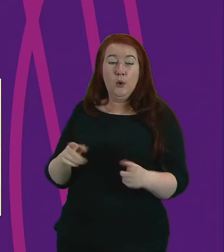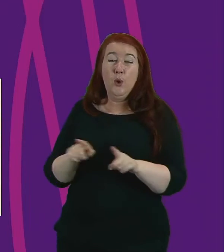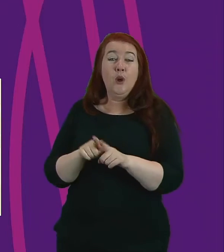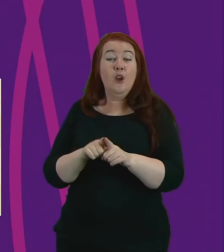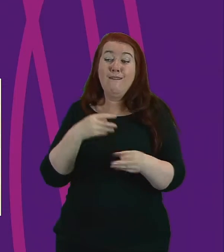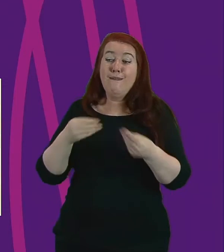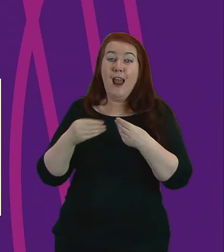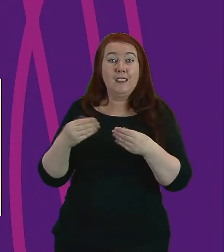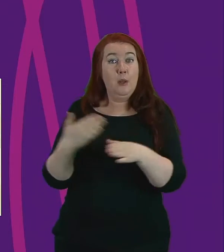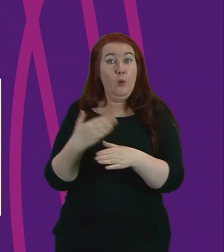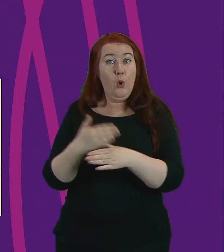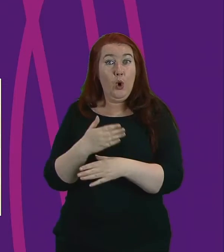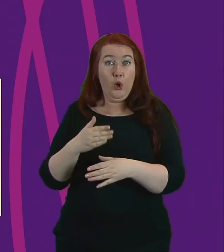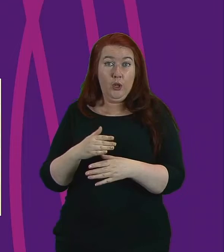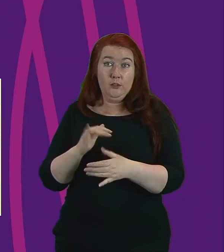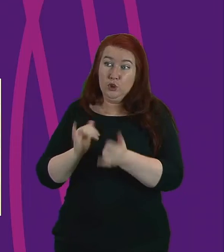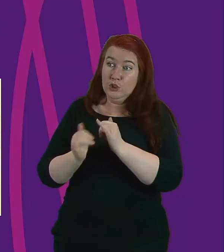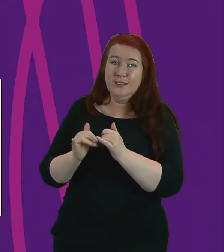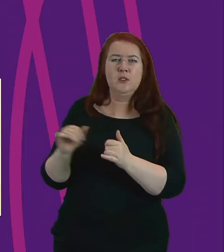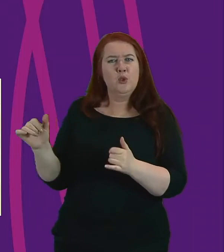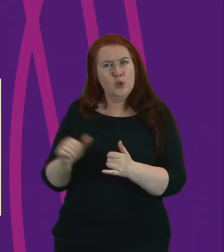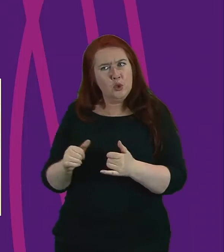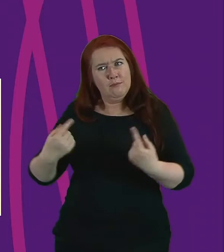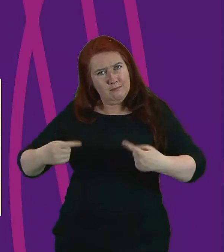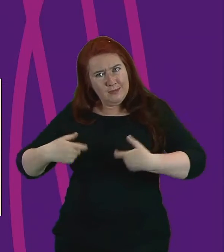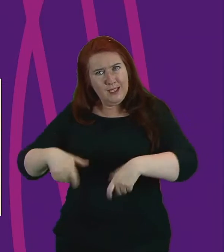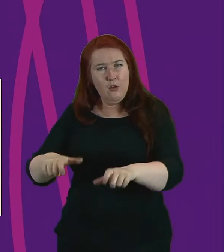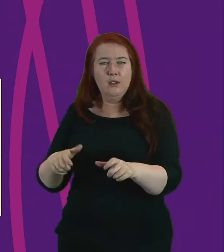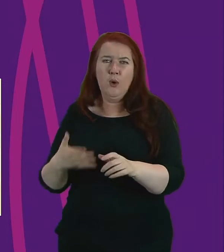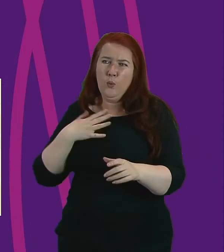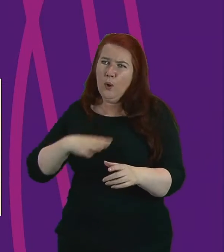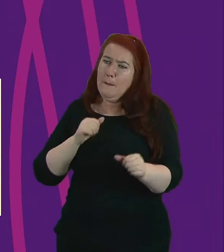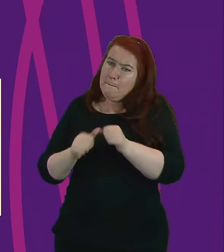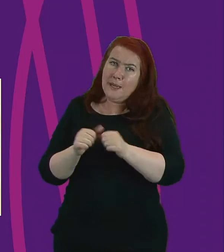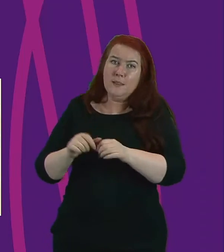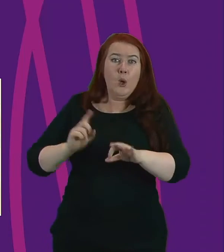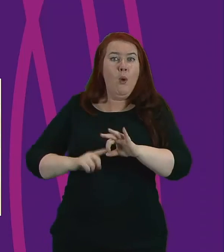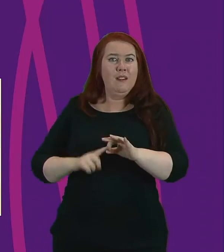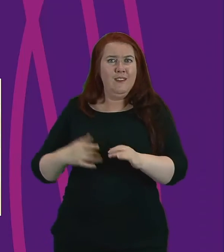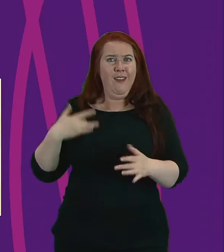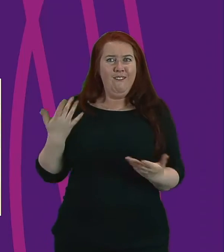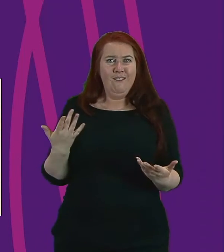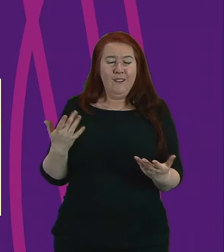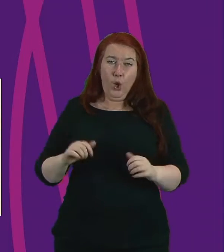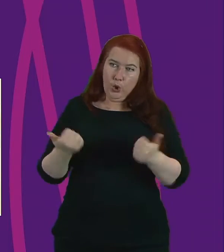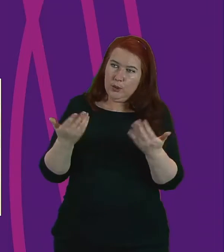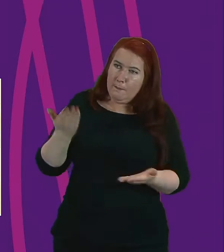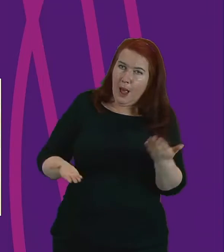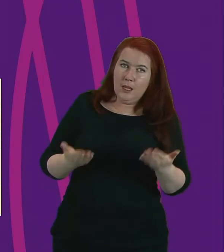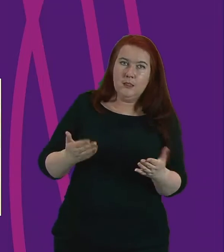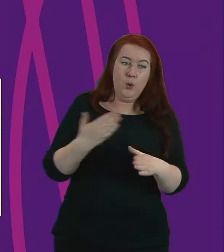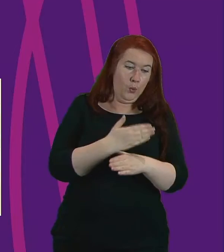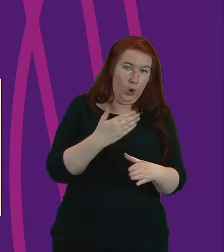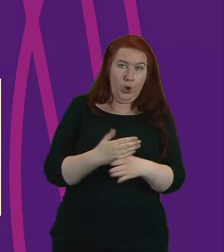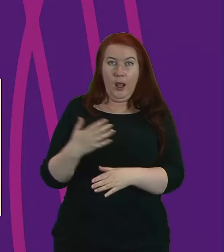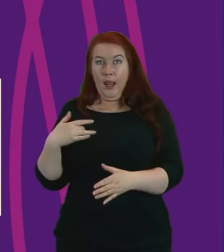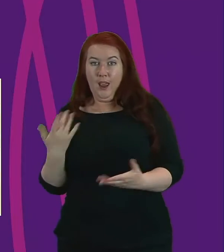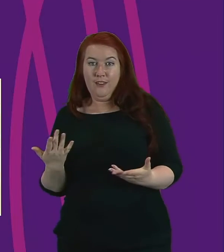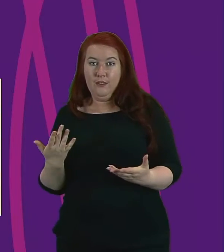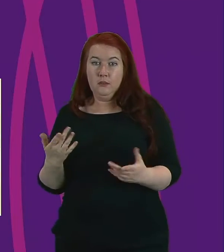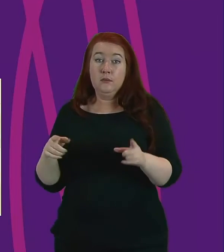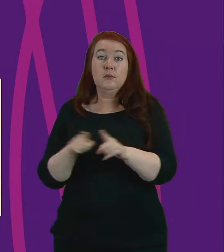we can maintain the better quality of life and that work-life balance. We must accelerate the conversion of